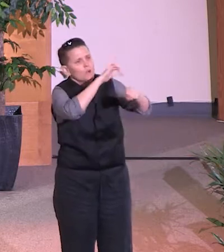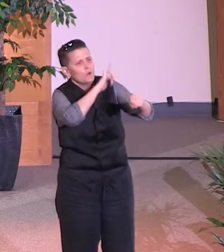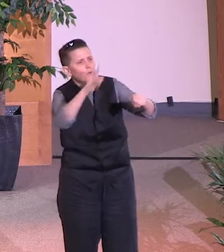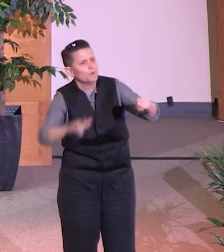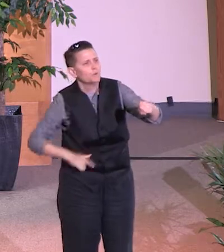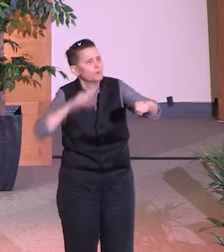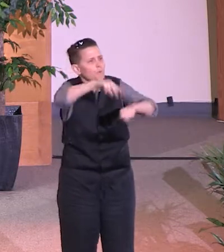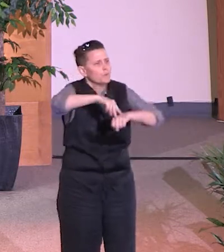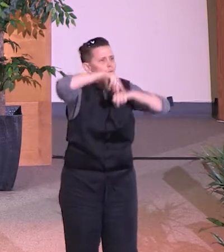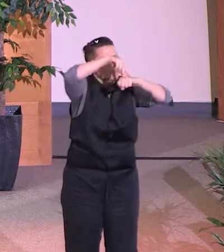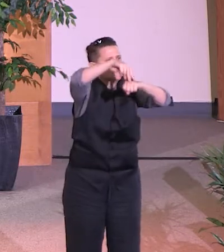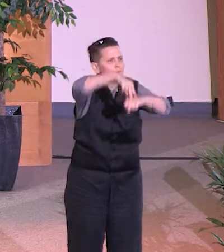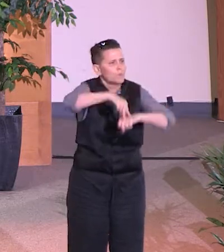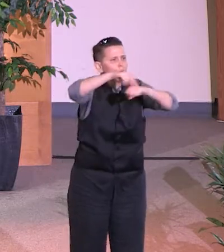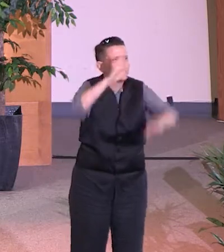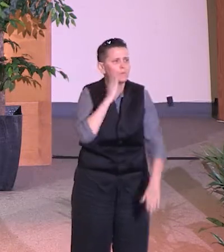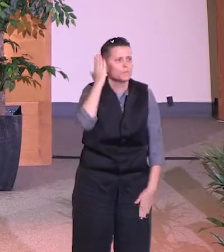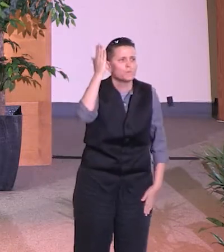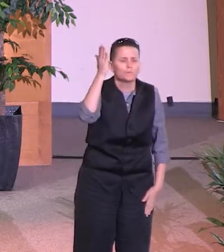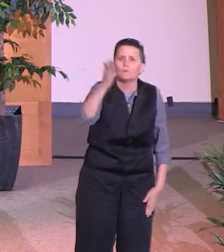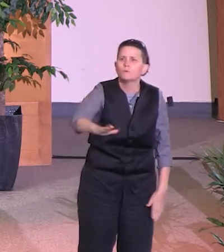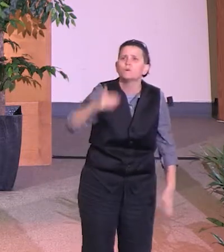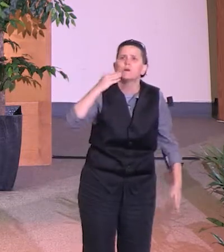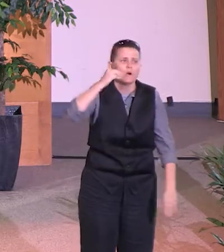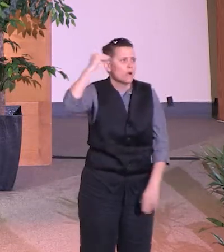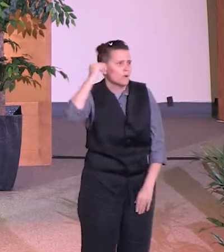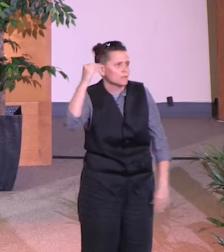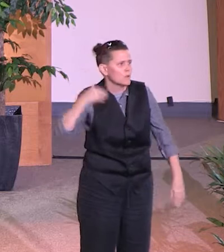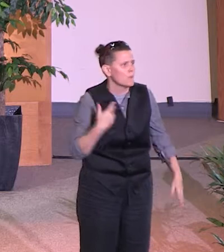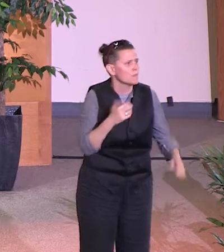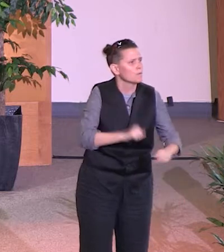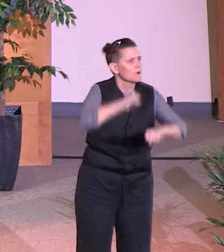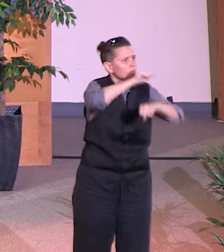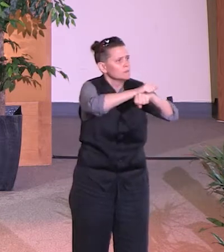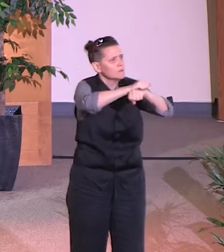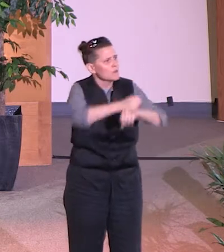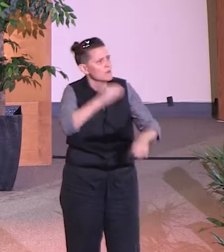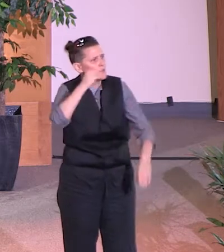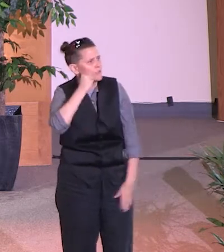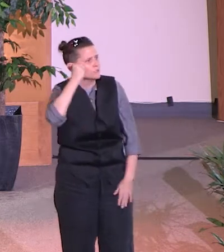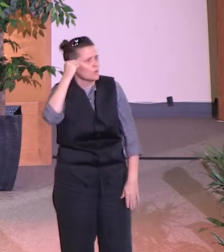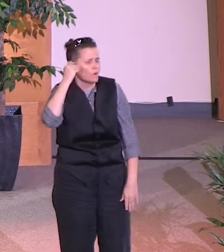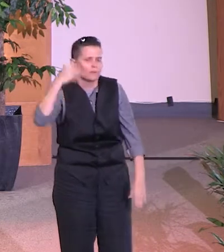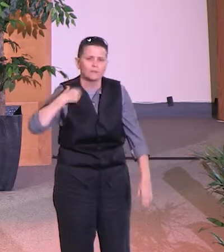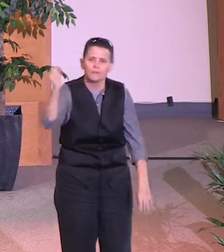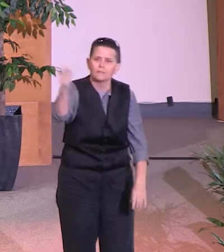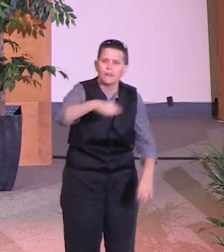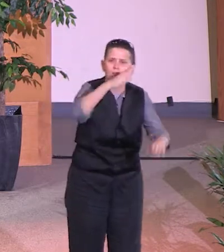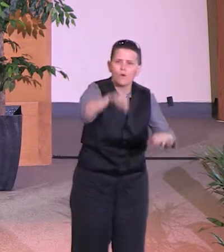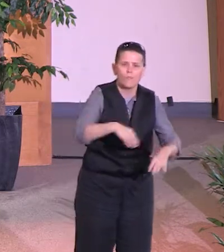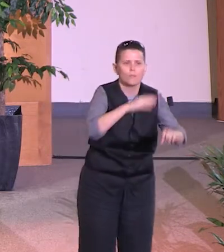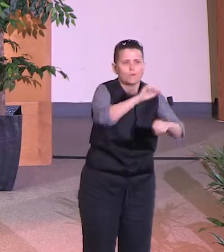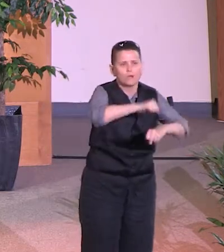Lord. Oh, yes, I Stand on the rock. It's will. gonna be my home. Gonna stand on the rock. Yes, Lord. Gonna